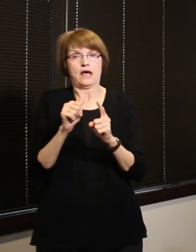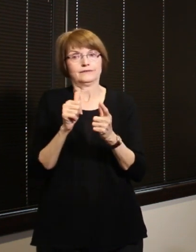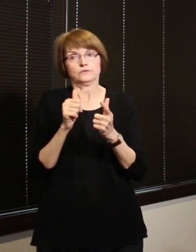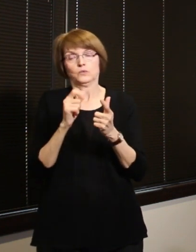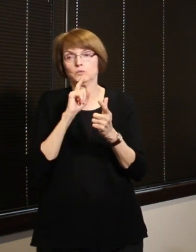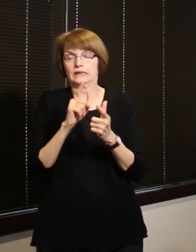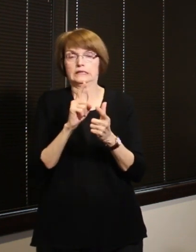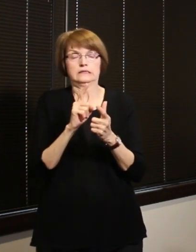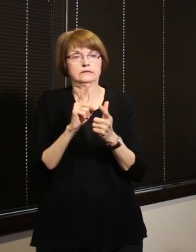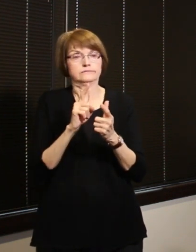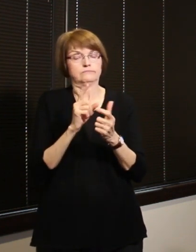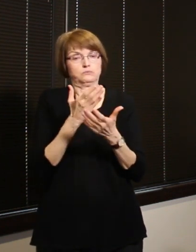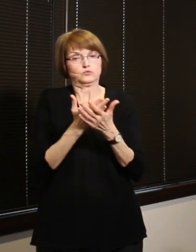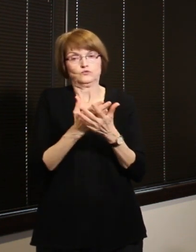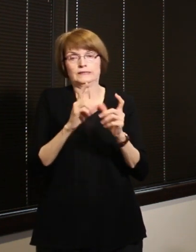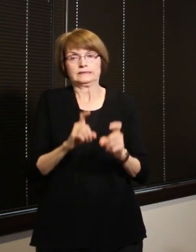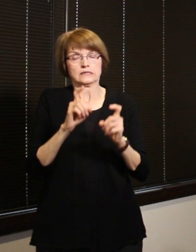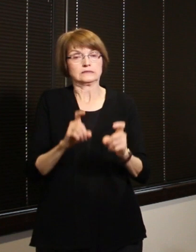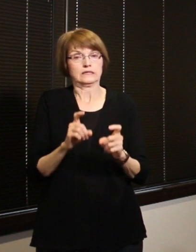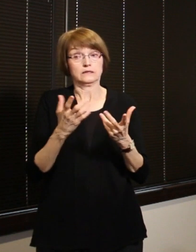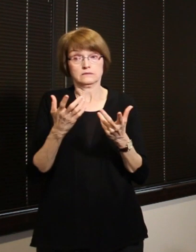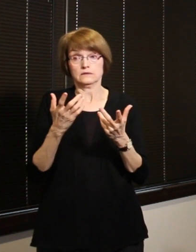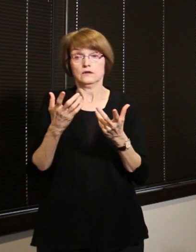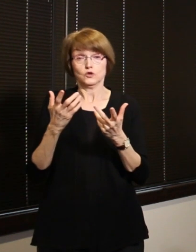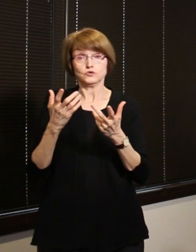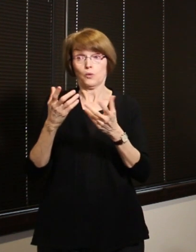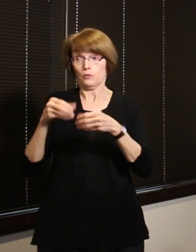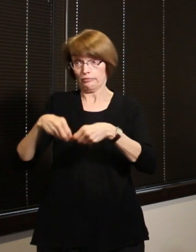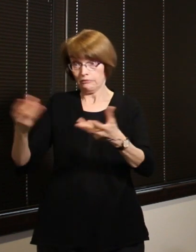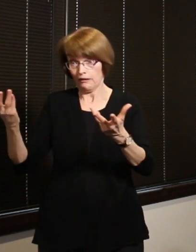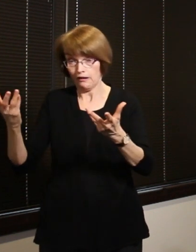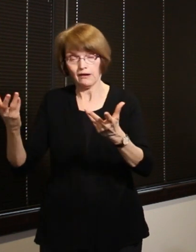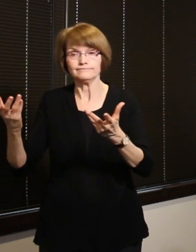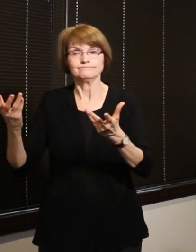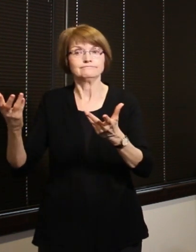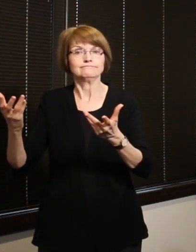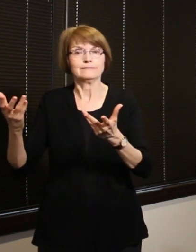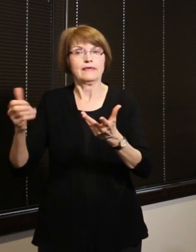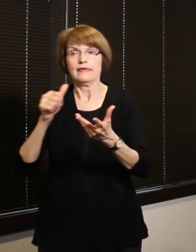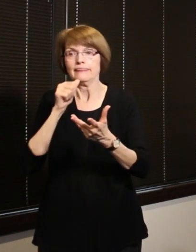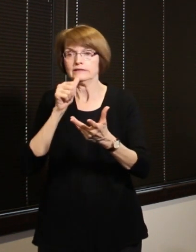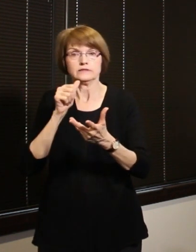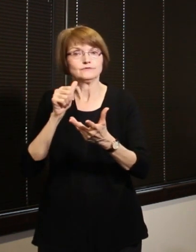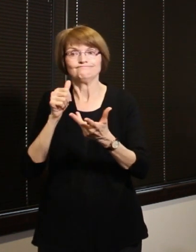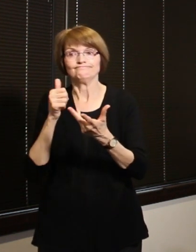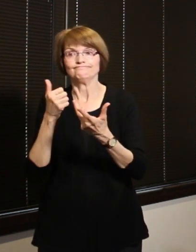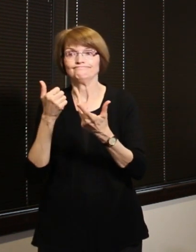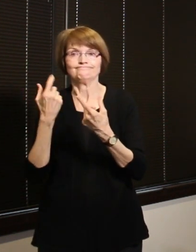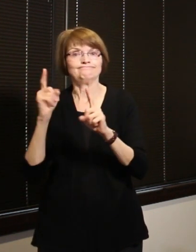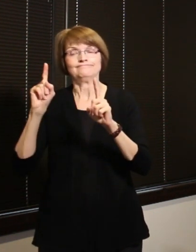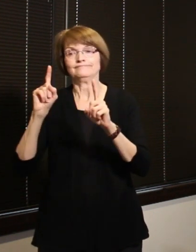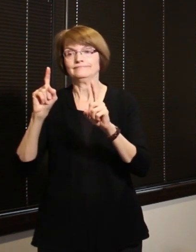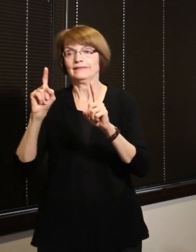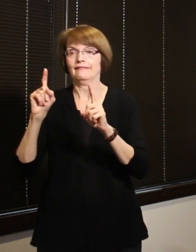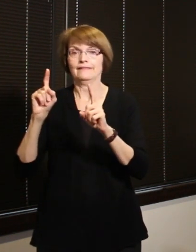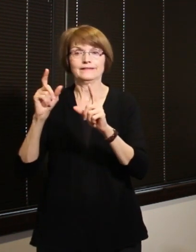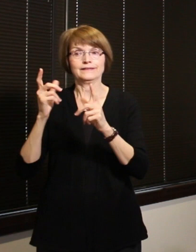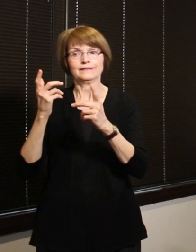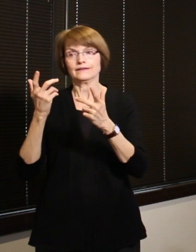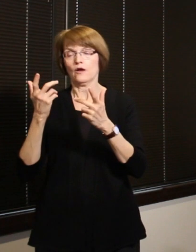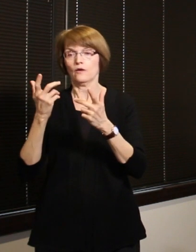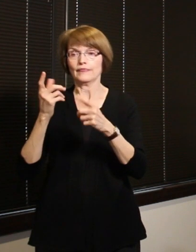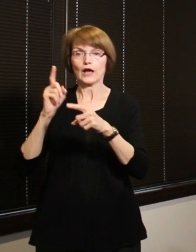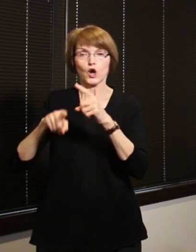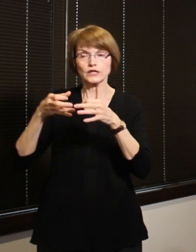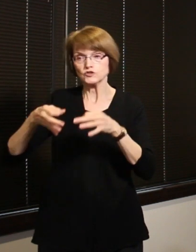perform well, didn't perform well enough to be used for any sort of judgment on whether people had immunity or